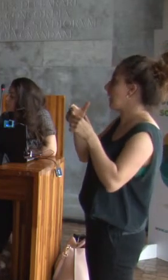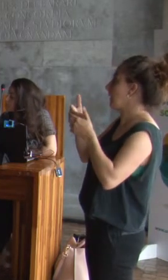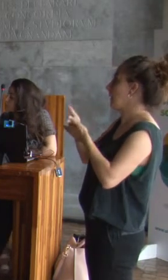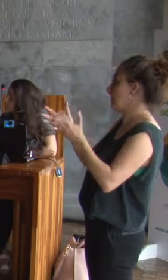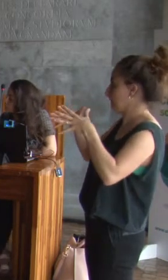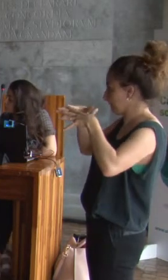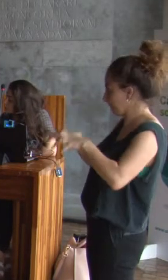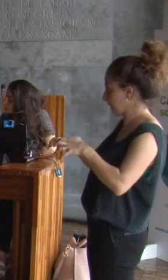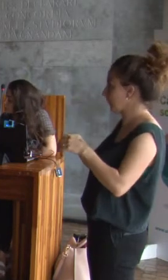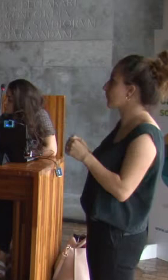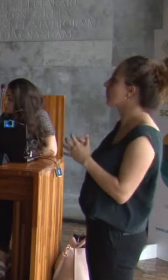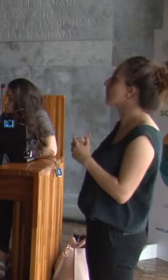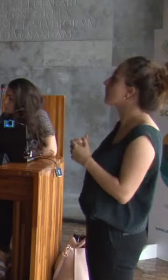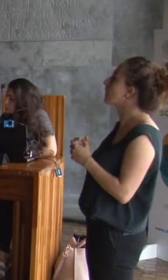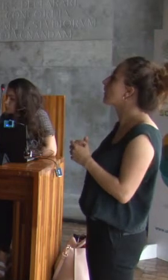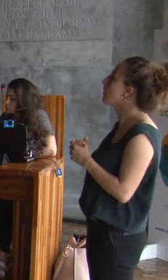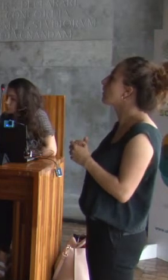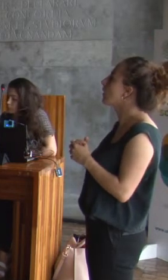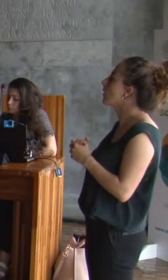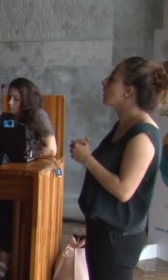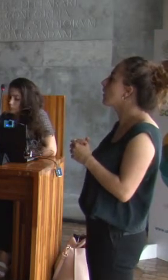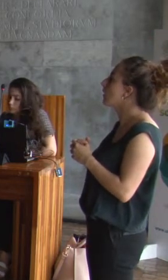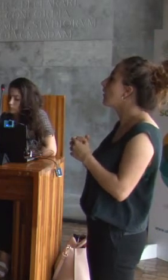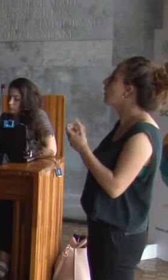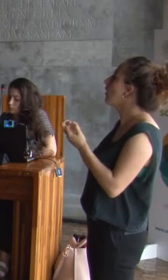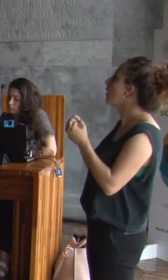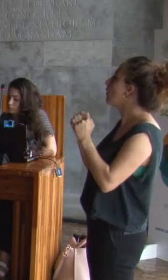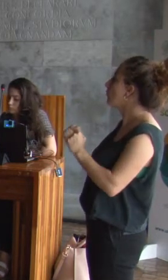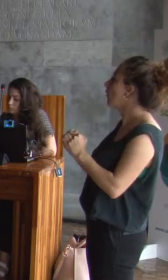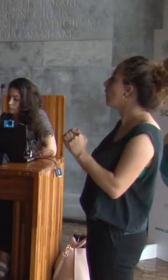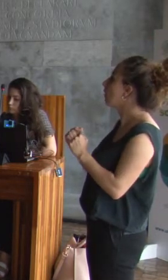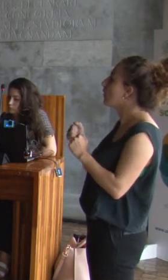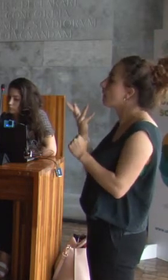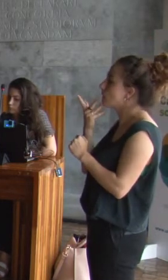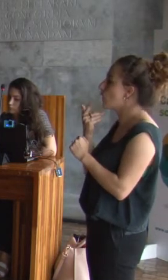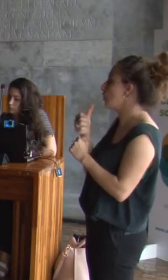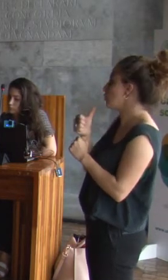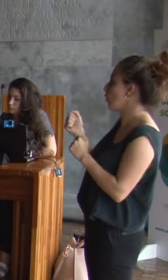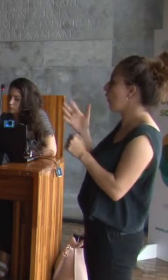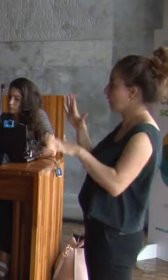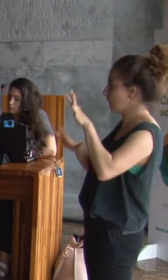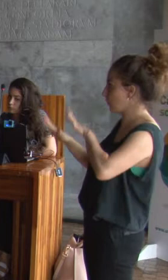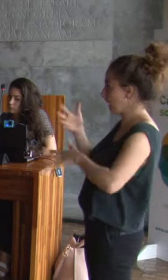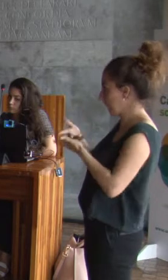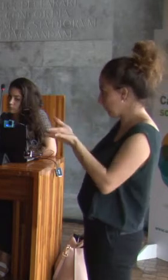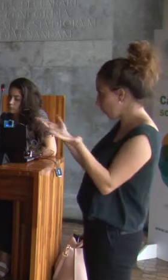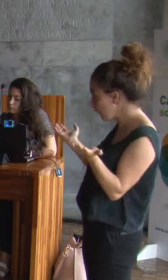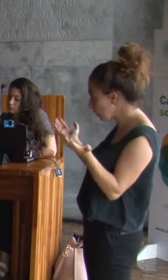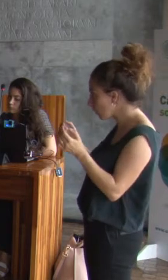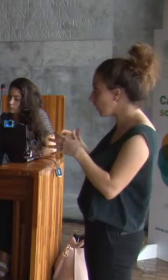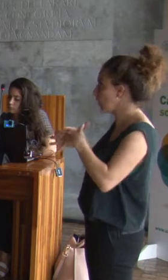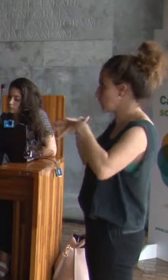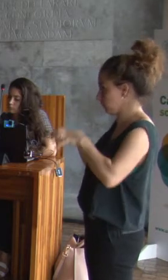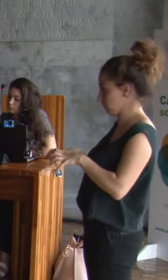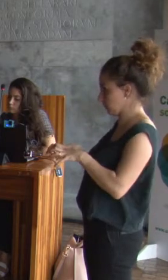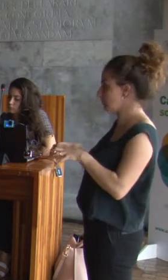this chart, I'm going to comment on a couple of them. So we may want to inform and engage the public. So, for